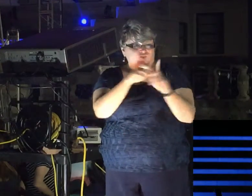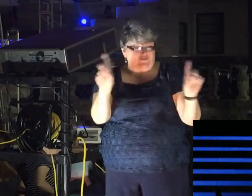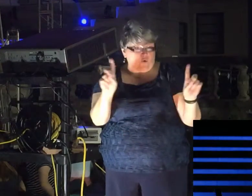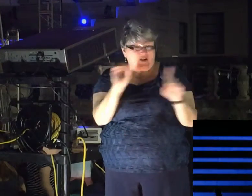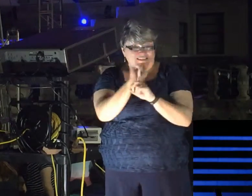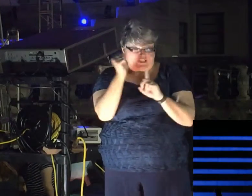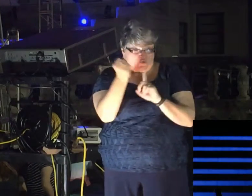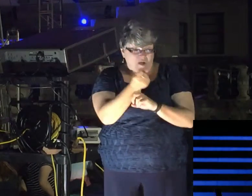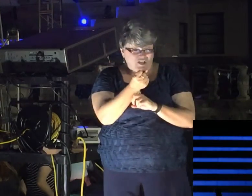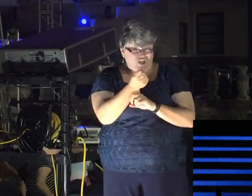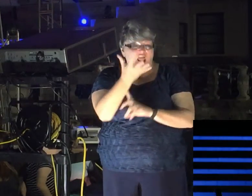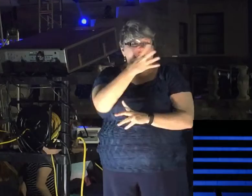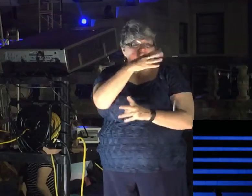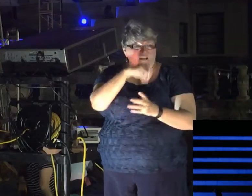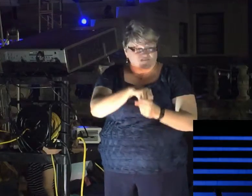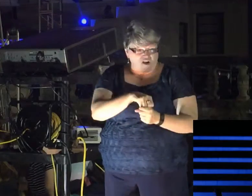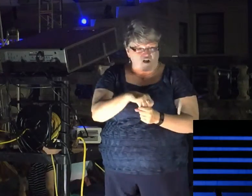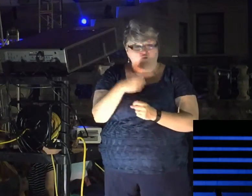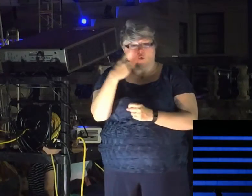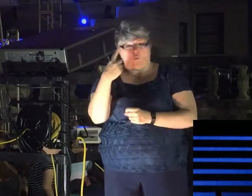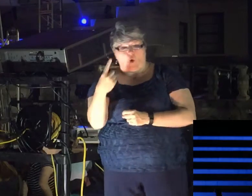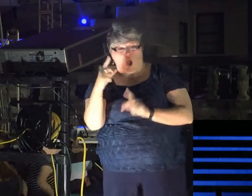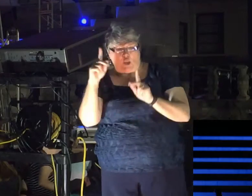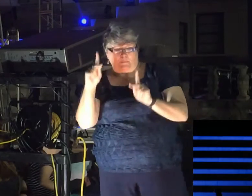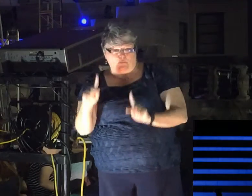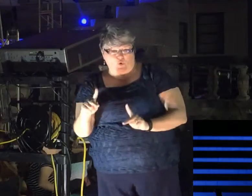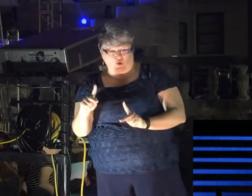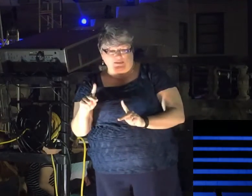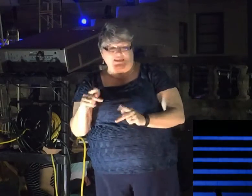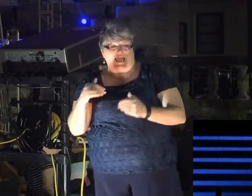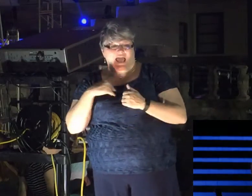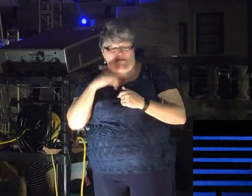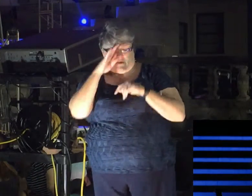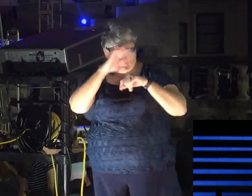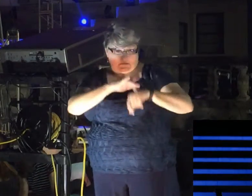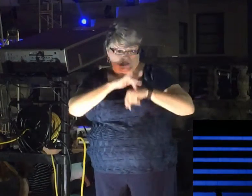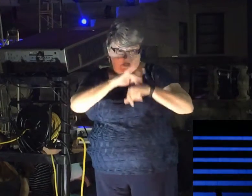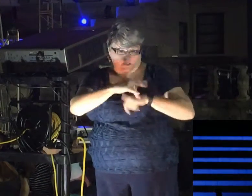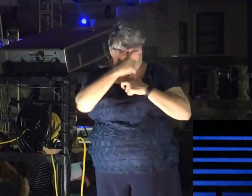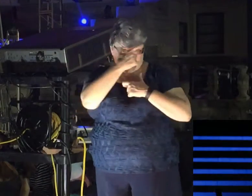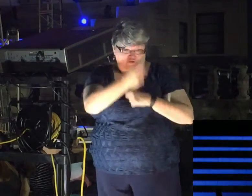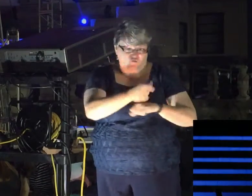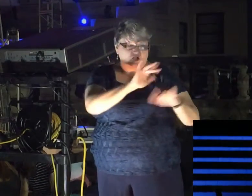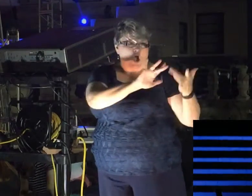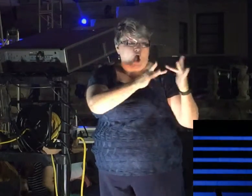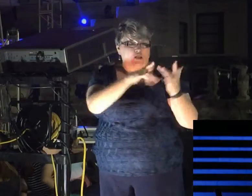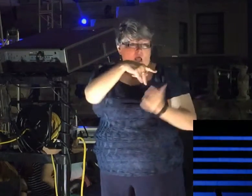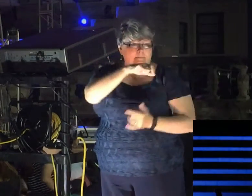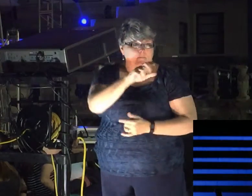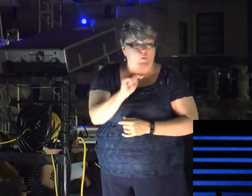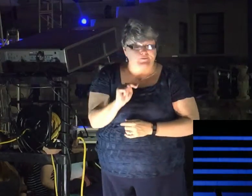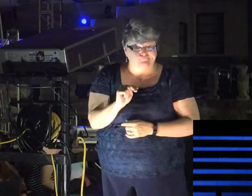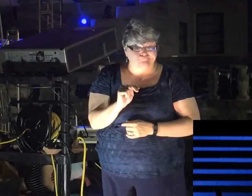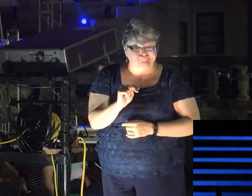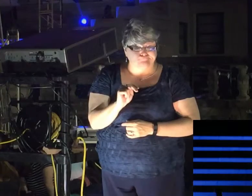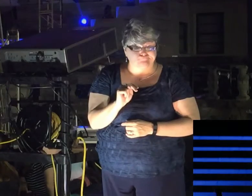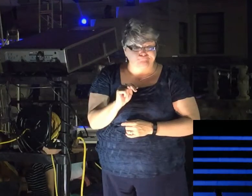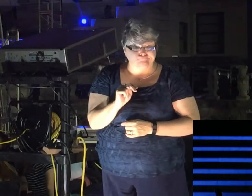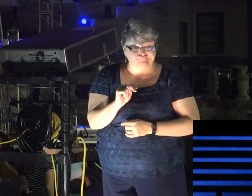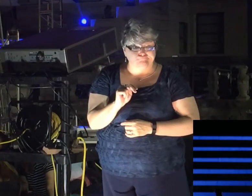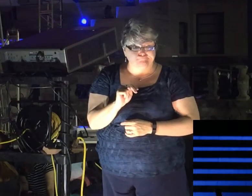56% of divorce cases involved one party having an obsessive interest in online